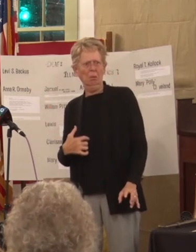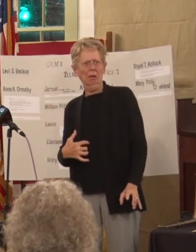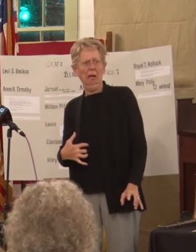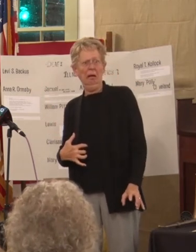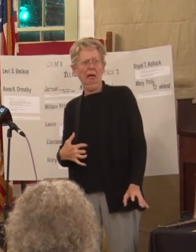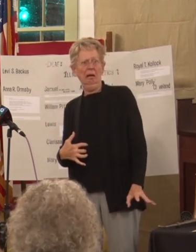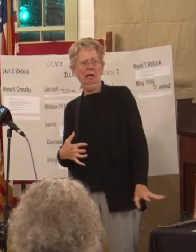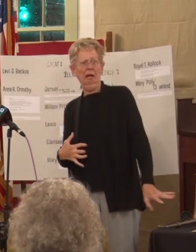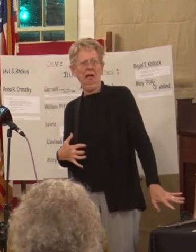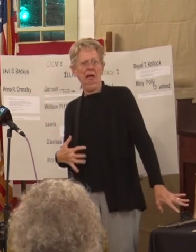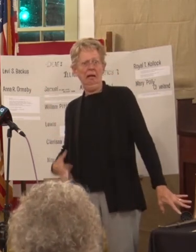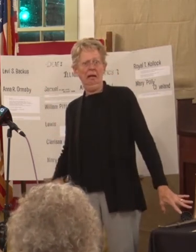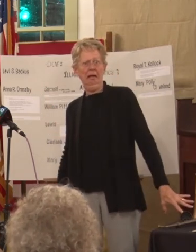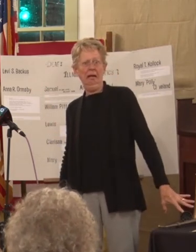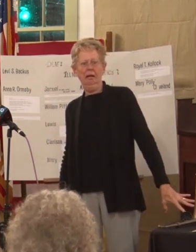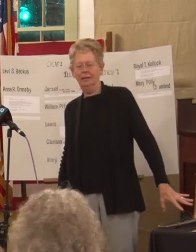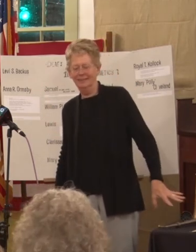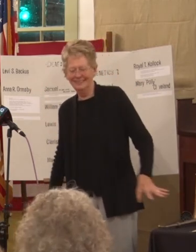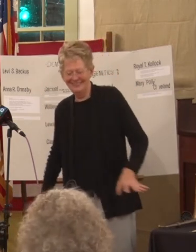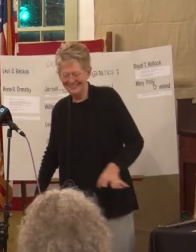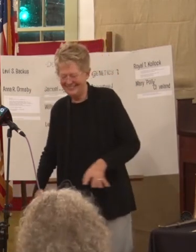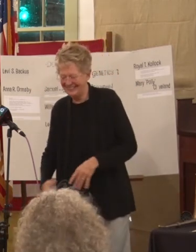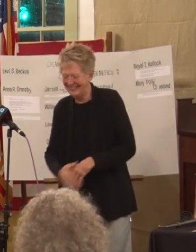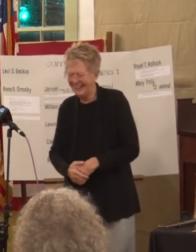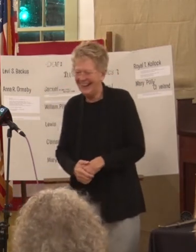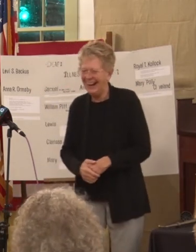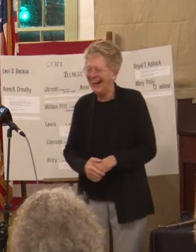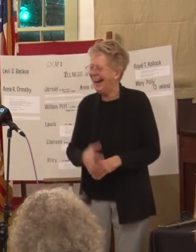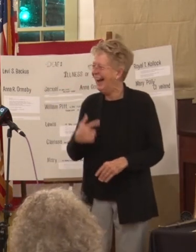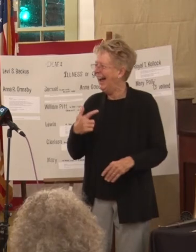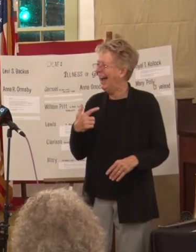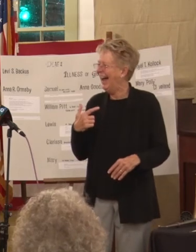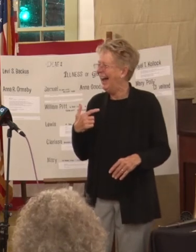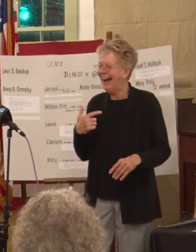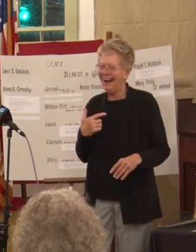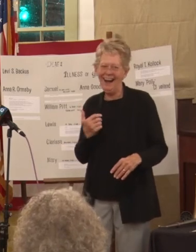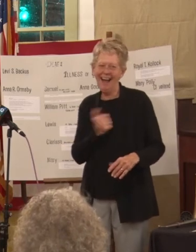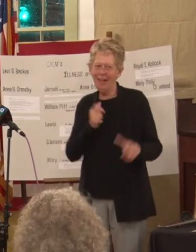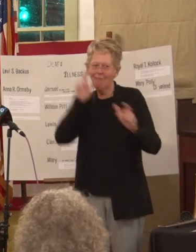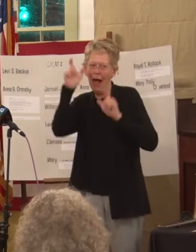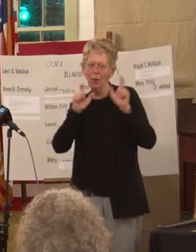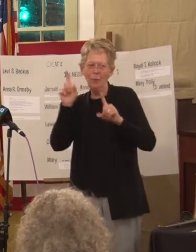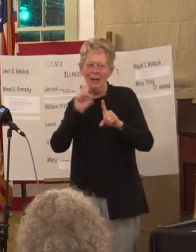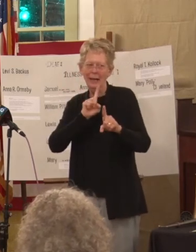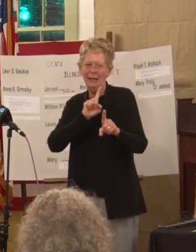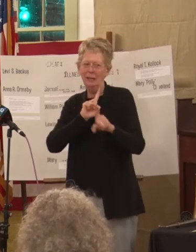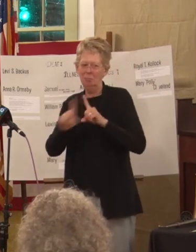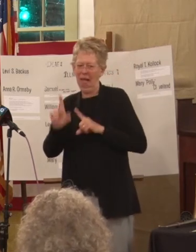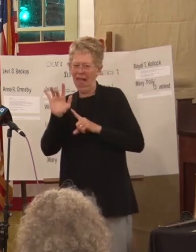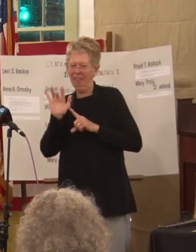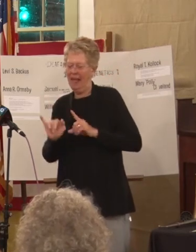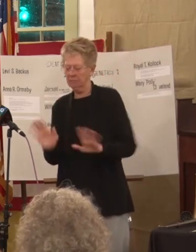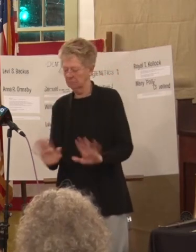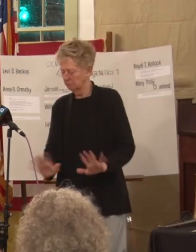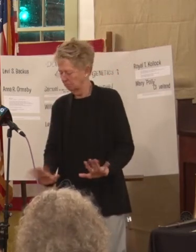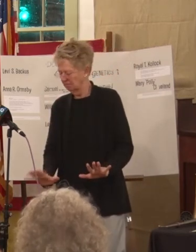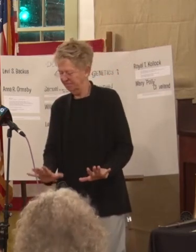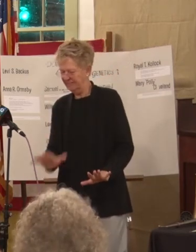you know I love Halloween but when it comes to flesh like that I don't do that I don't